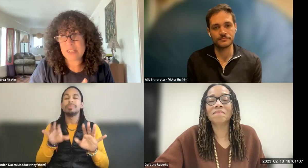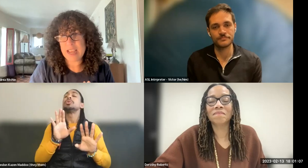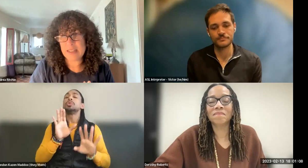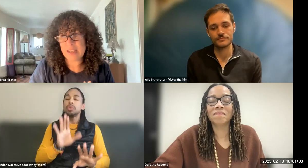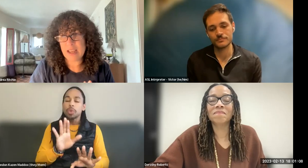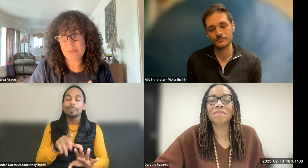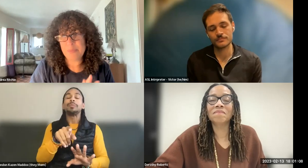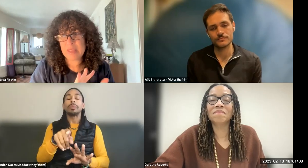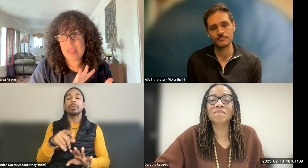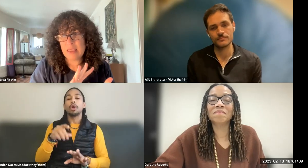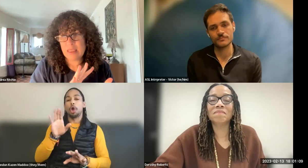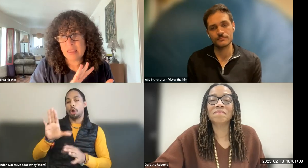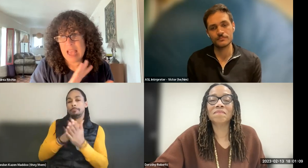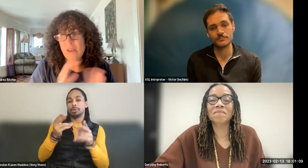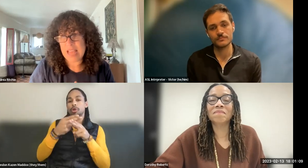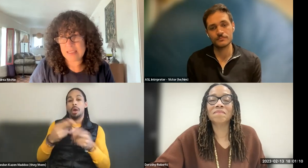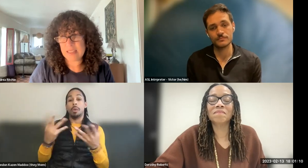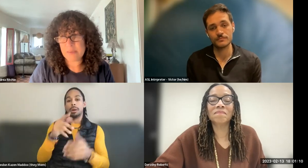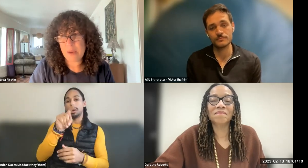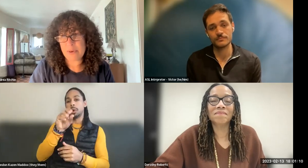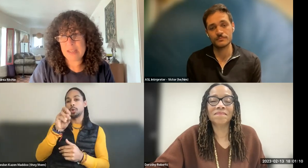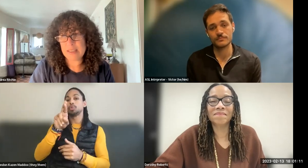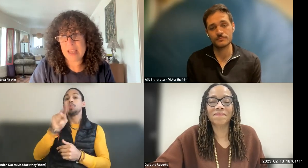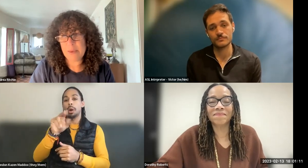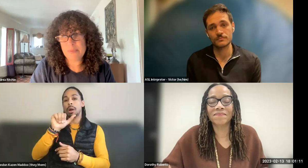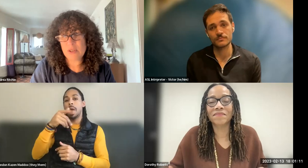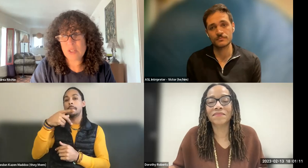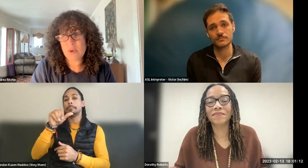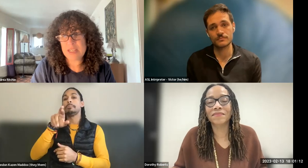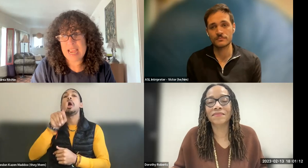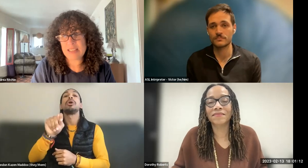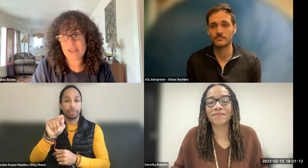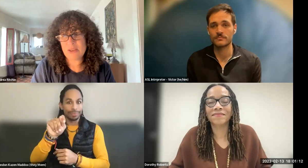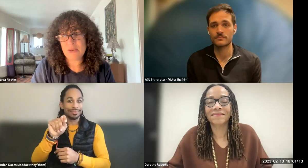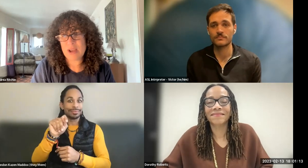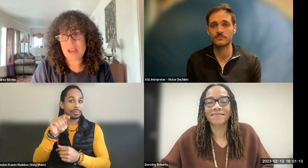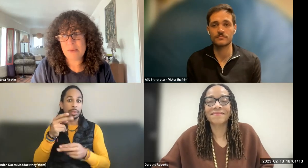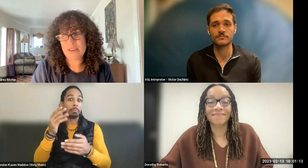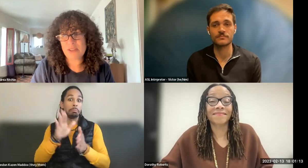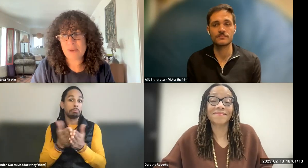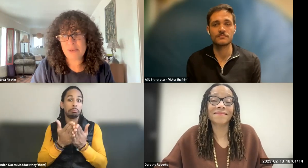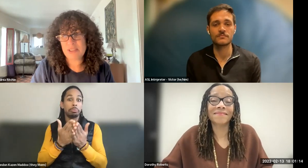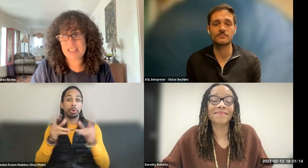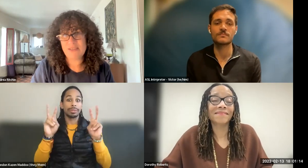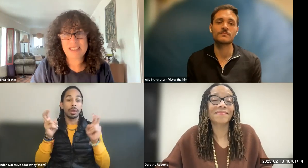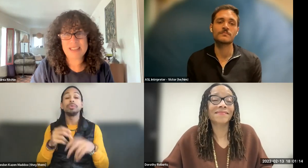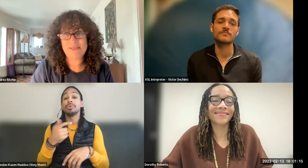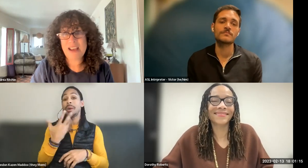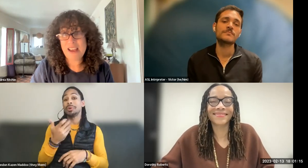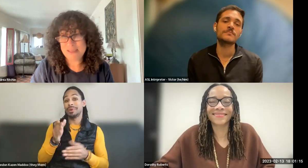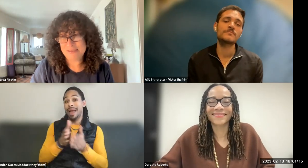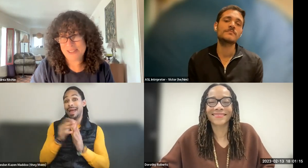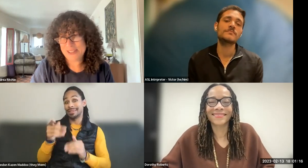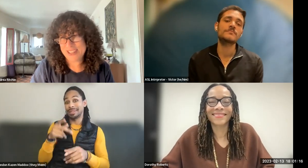us understand how that system operates. So I just wanted to ask you, Professor Roberts, to give us